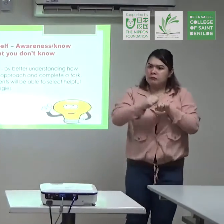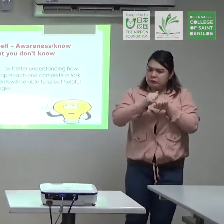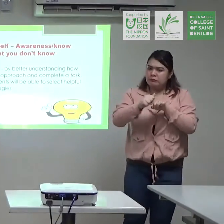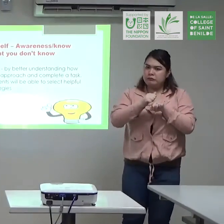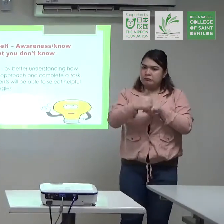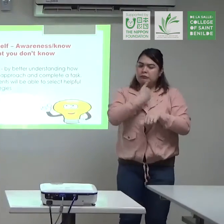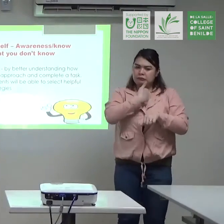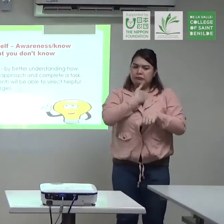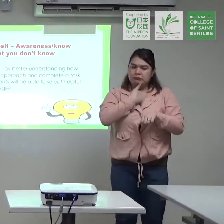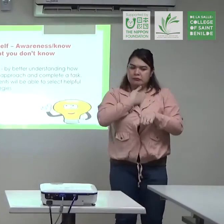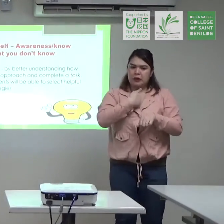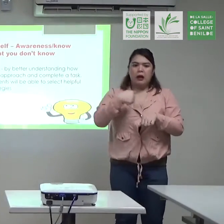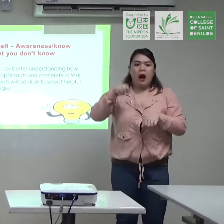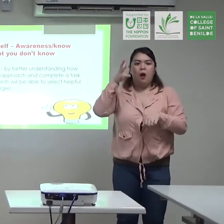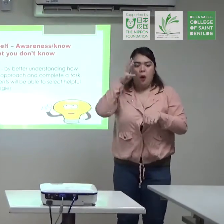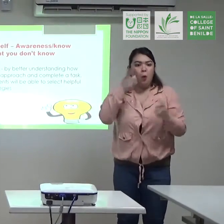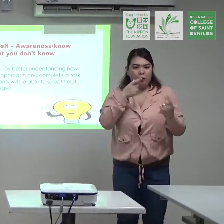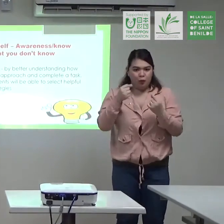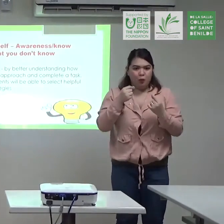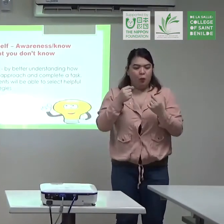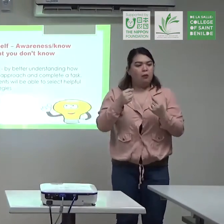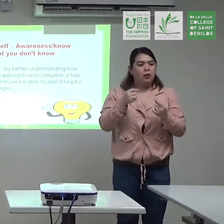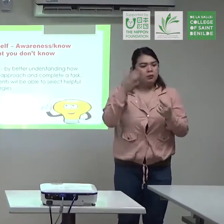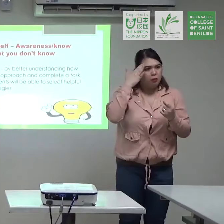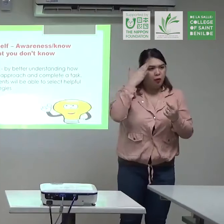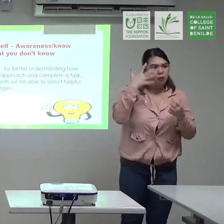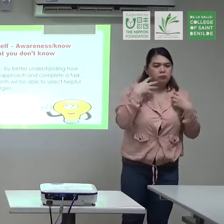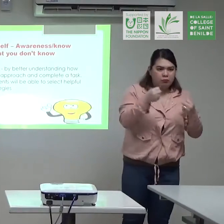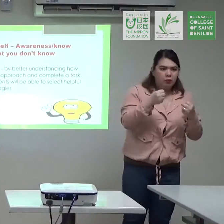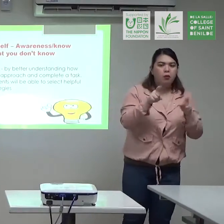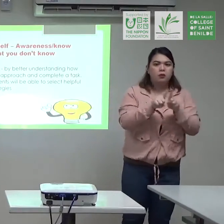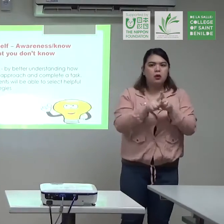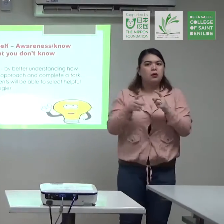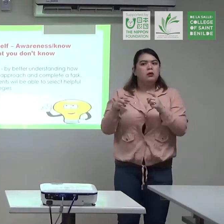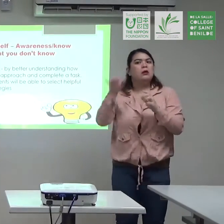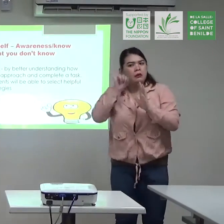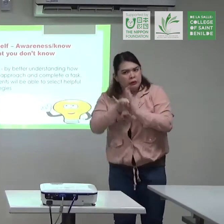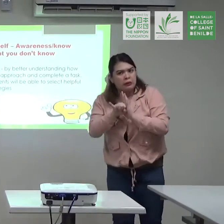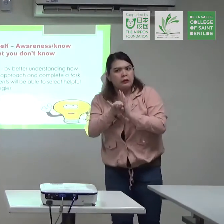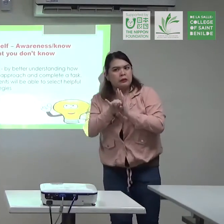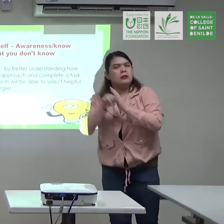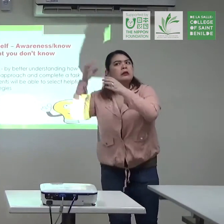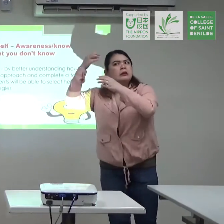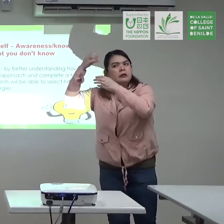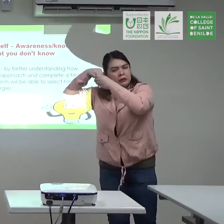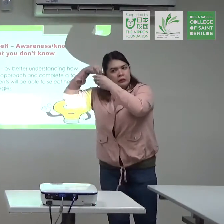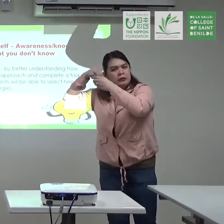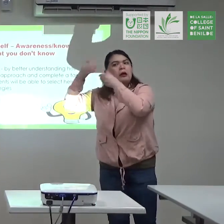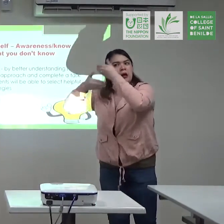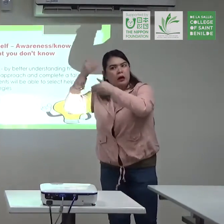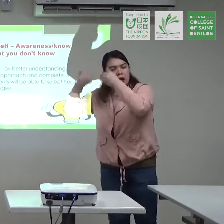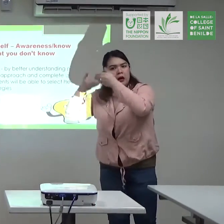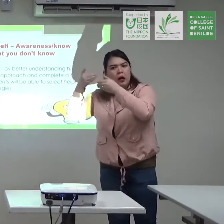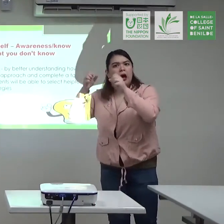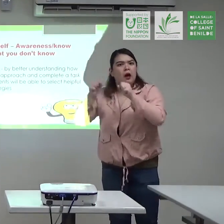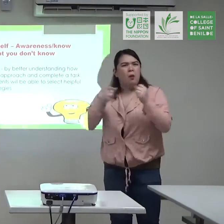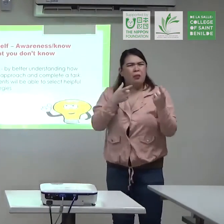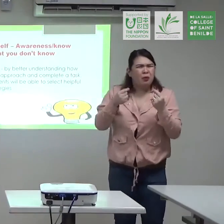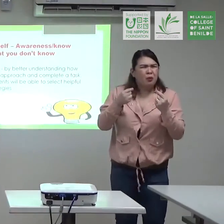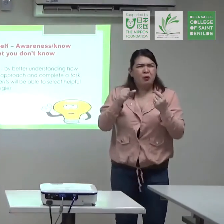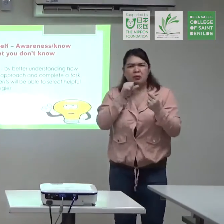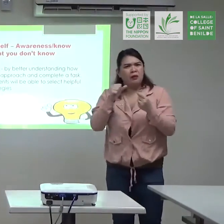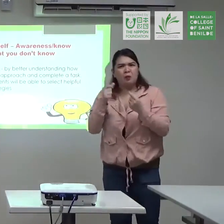self-awareness, and then they already should be able to identify mentally what they know, what they don't